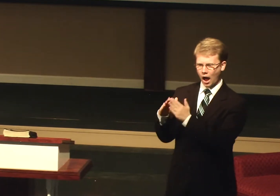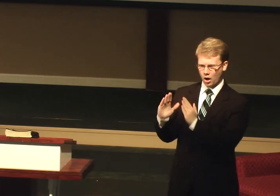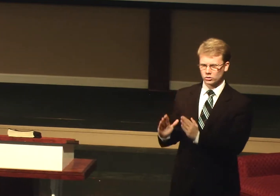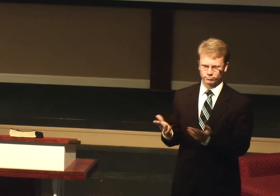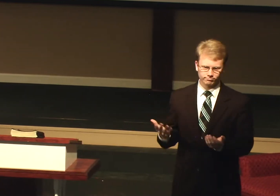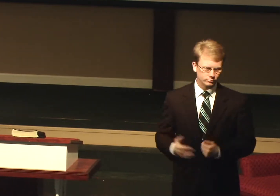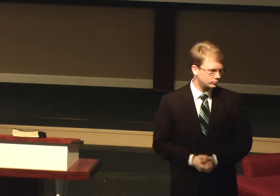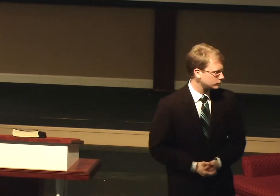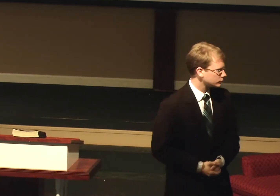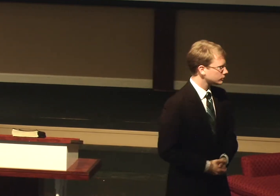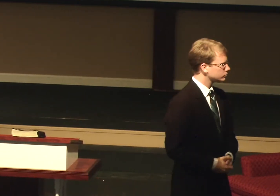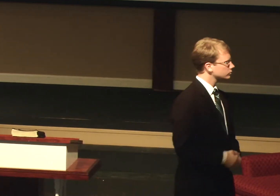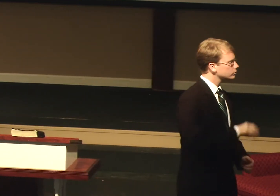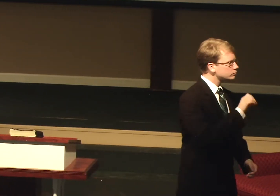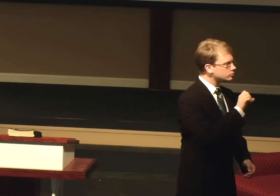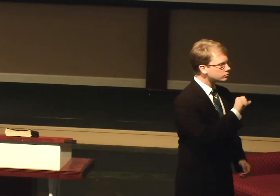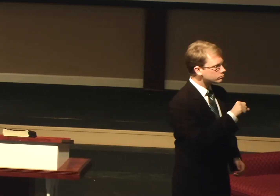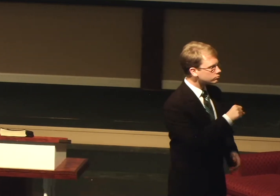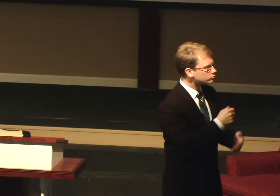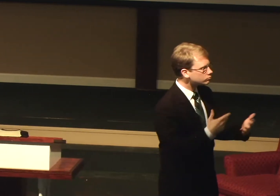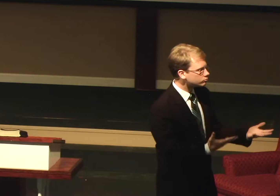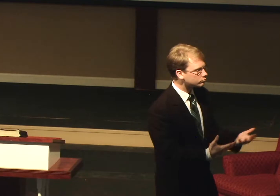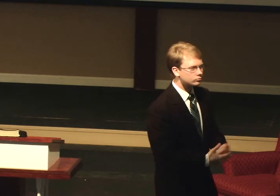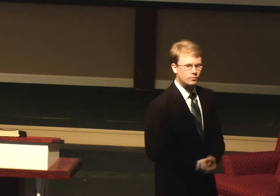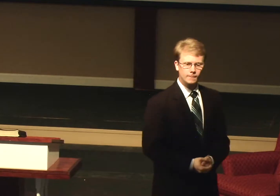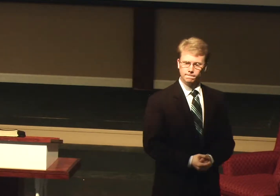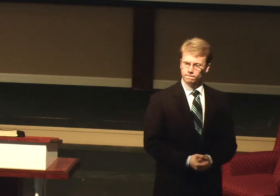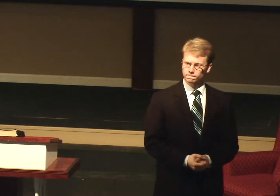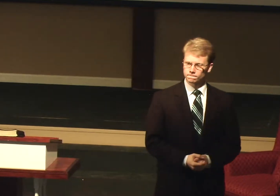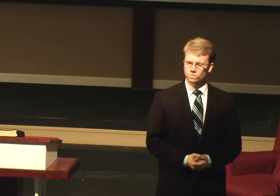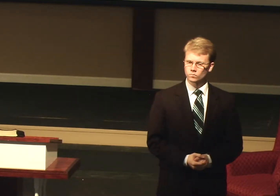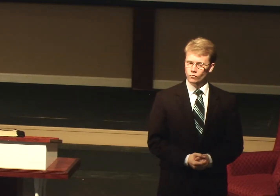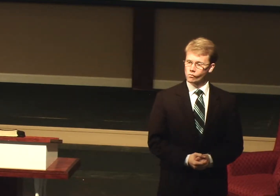office is at his home, by the way. He goes to the door, yes.